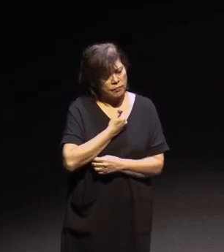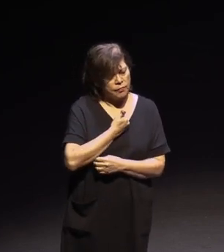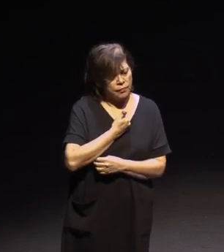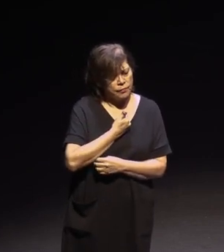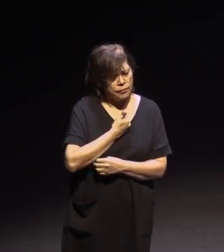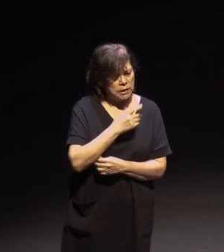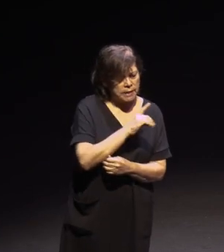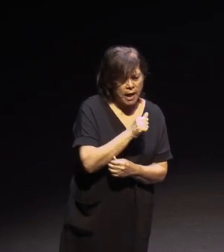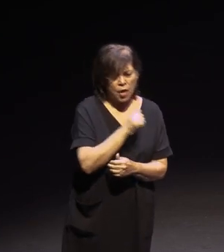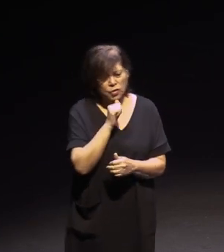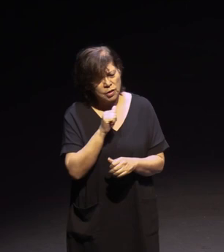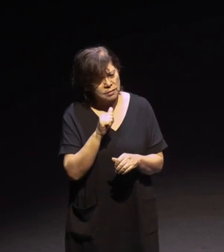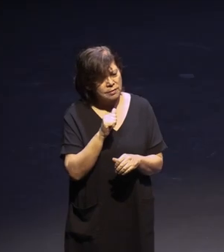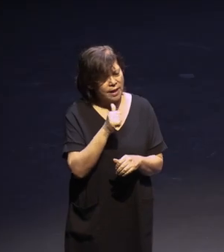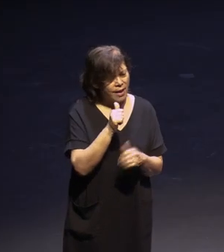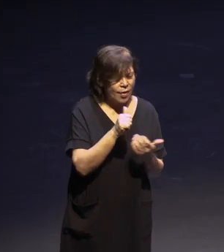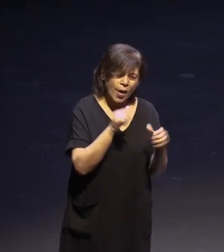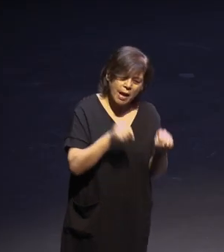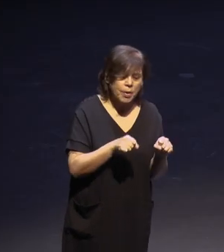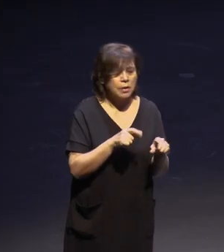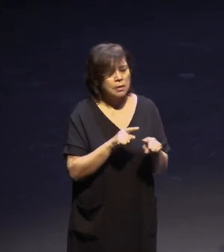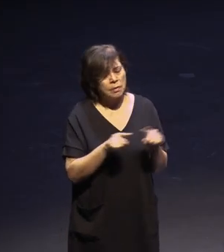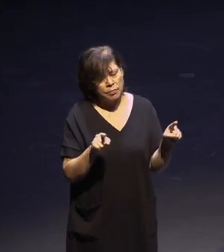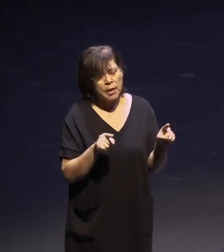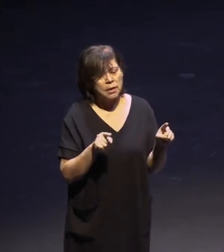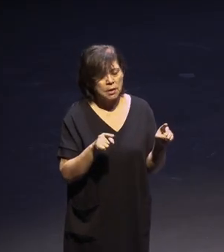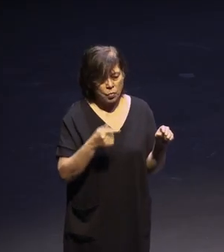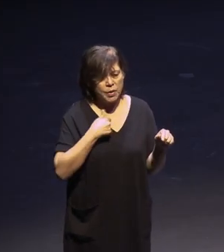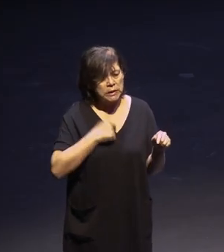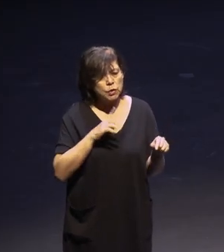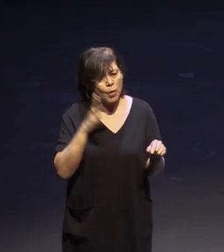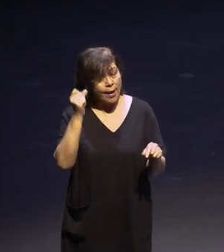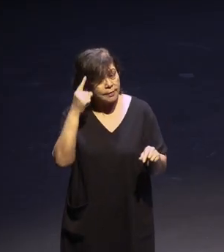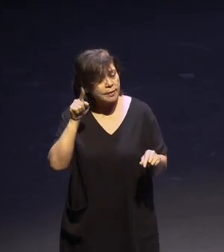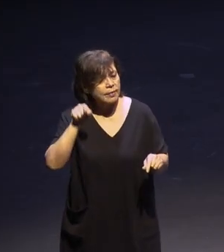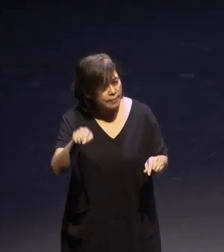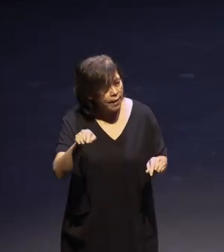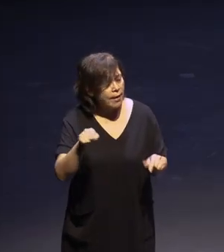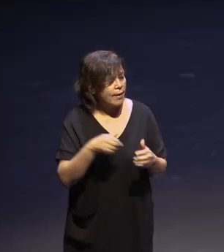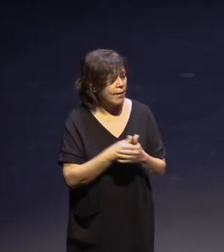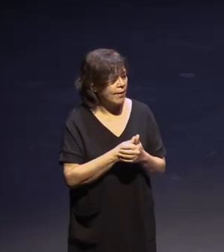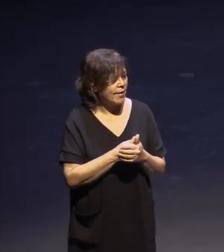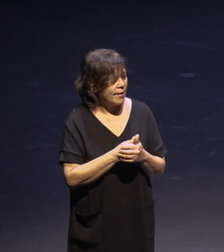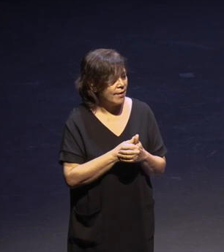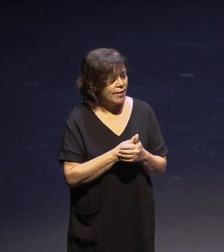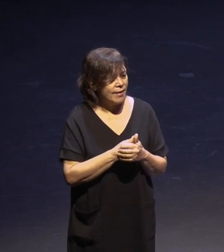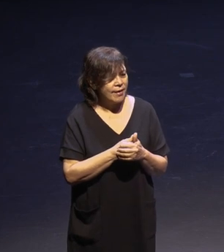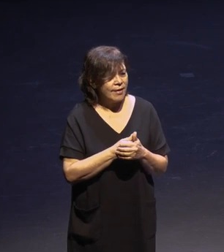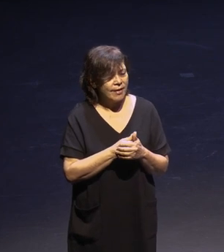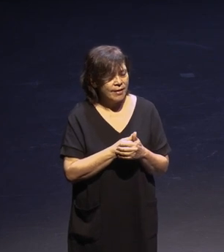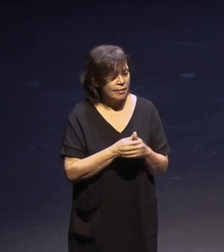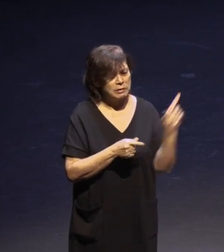not disable them. And I'd like to share a quote. Oops, I didn't show this, but this is beautiful, right? This is by Joshua. I couldn't resist. This is actually my